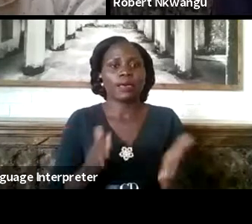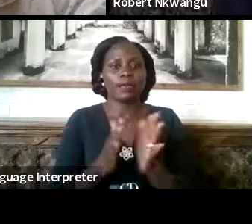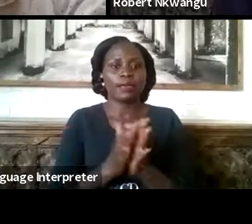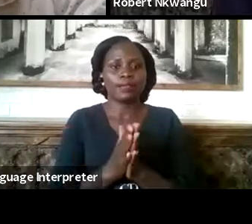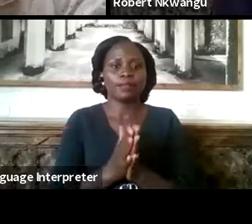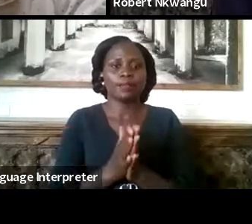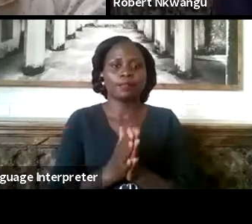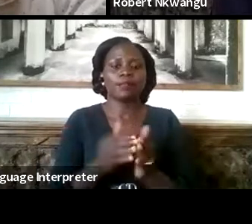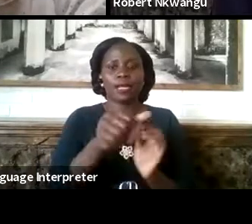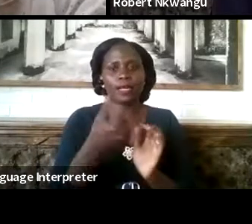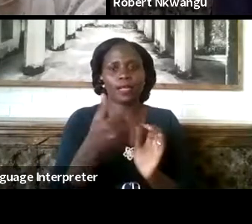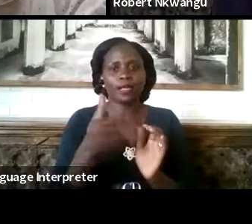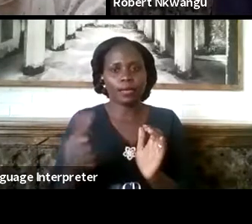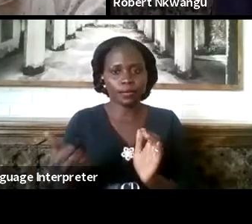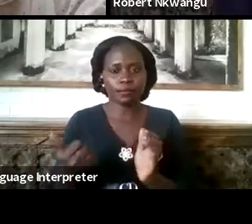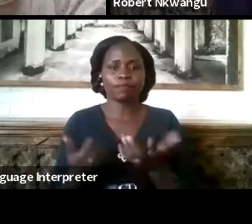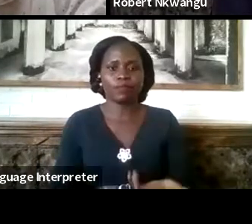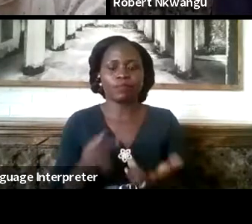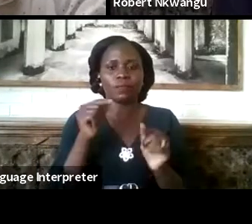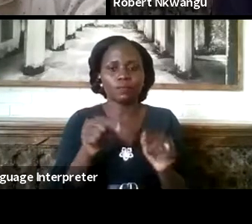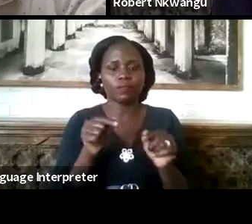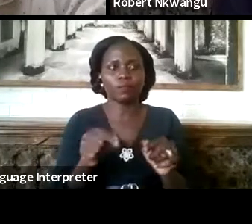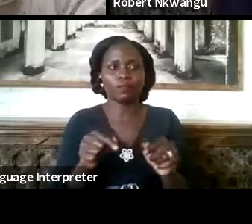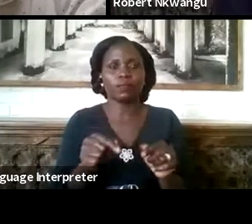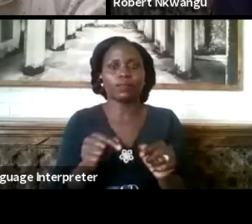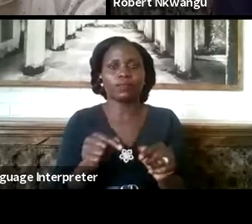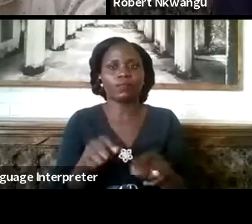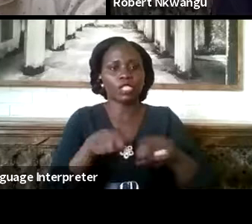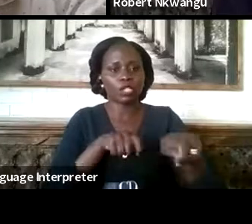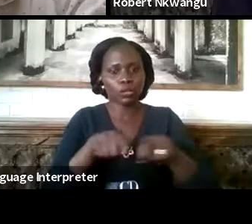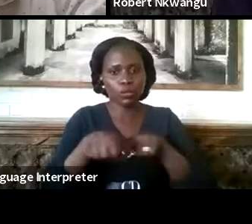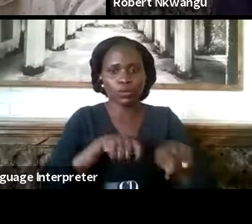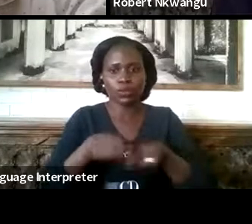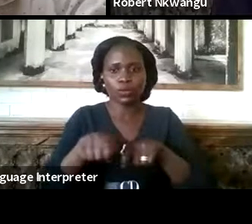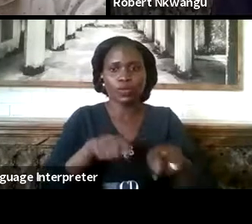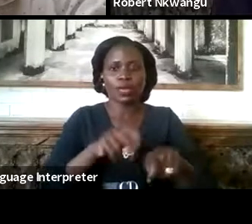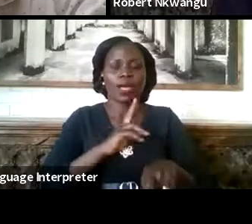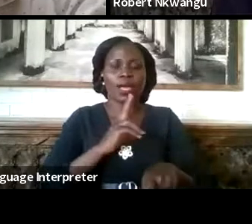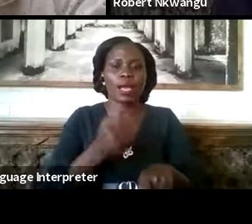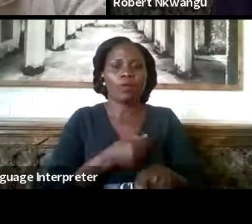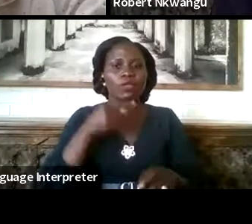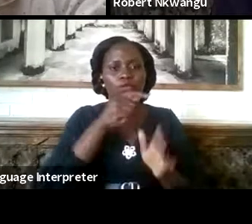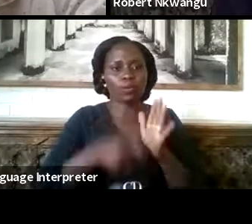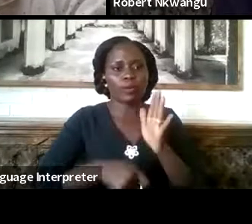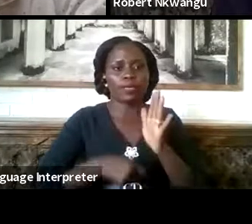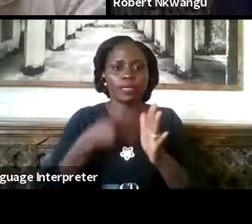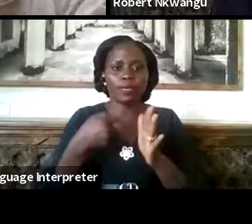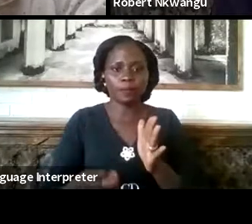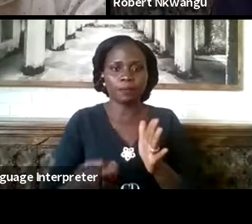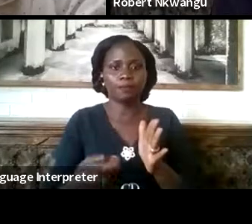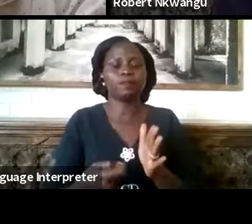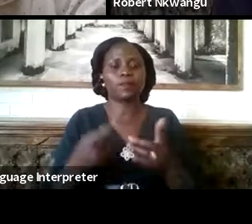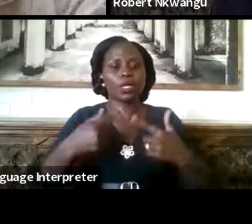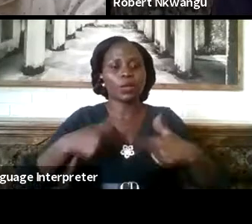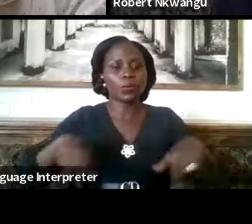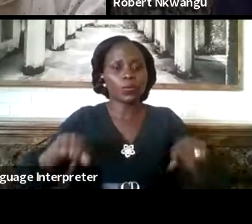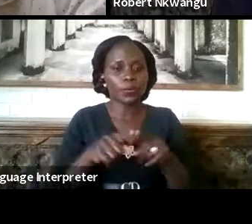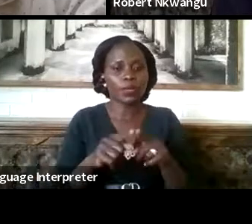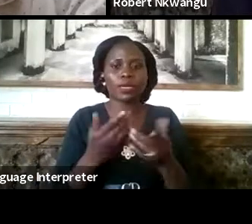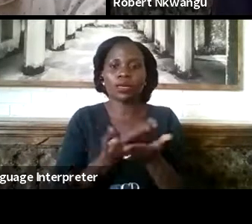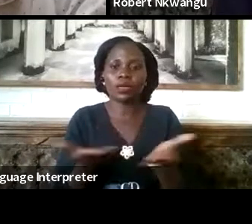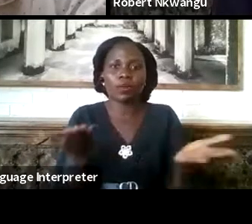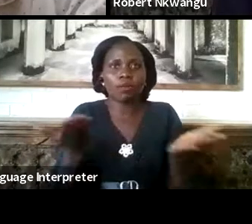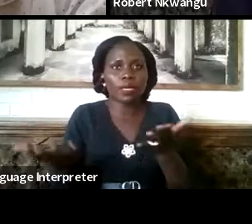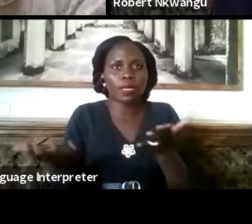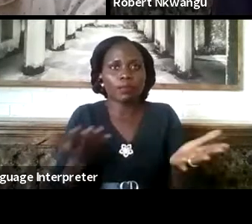that control our social media life. Have we in any way, maybe from your experience, tried to engage them to